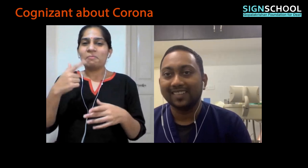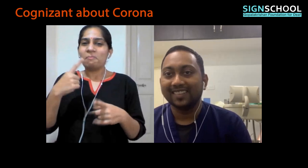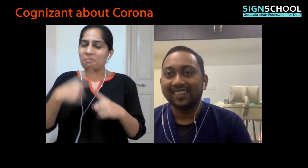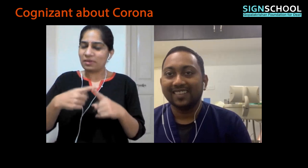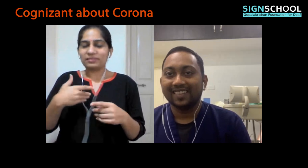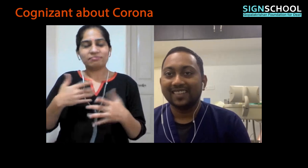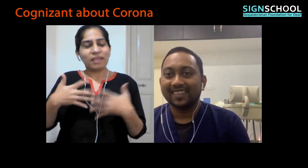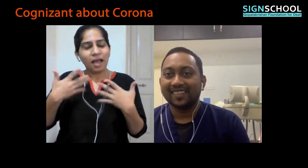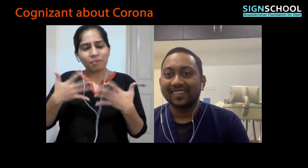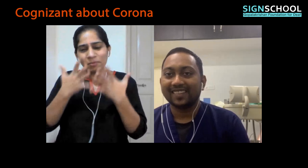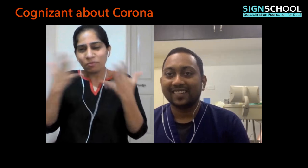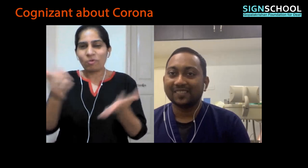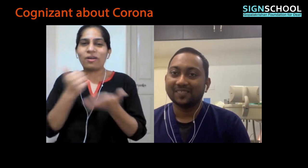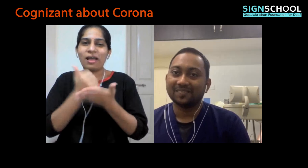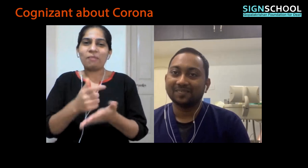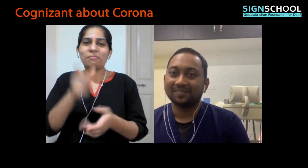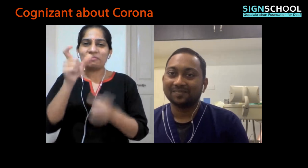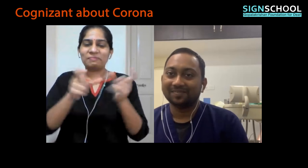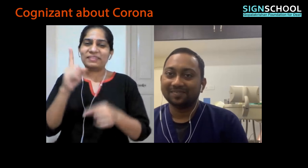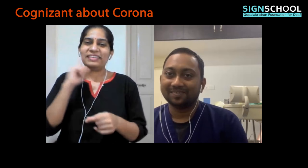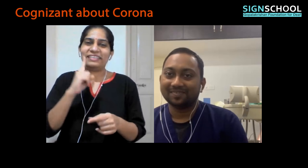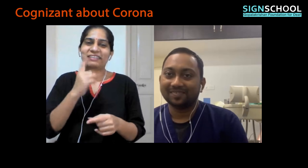Yeah.